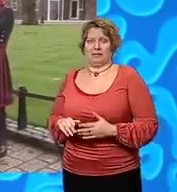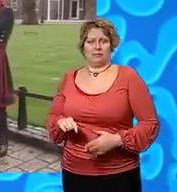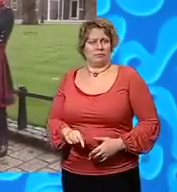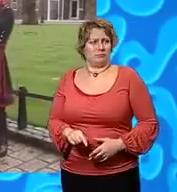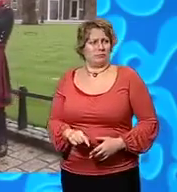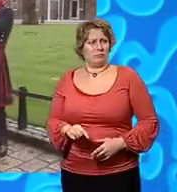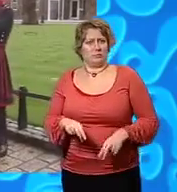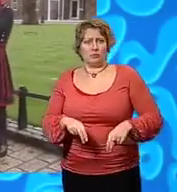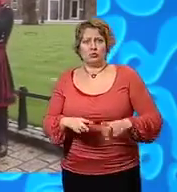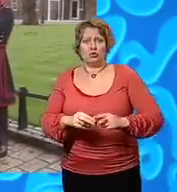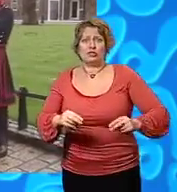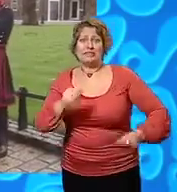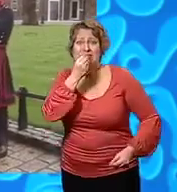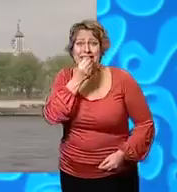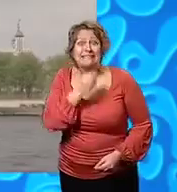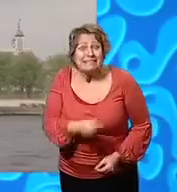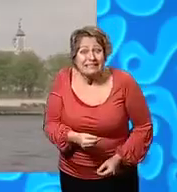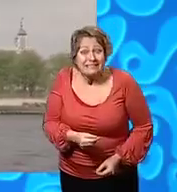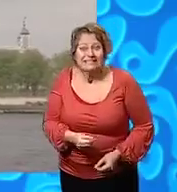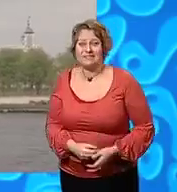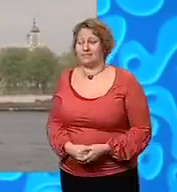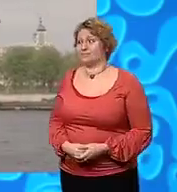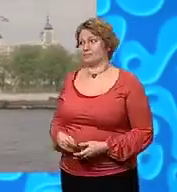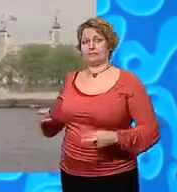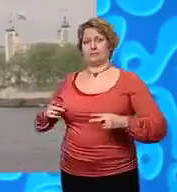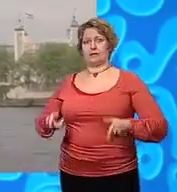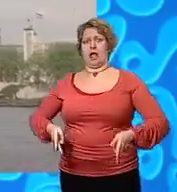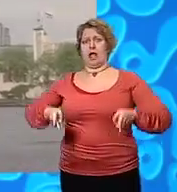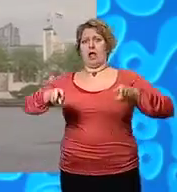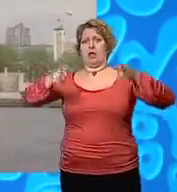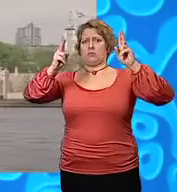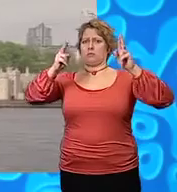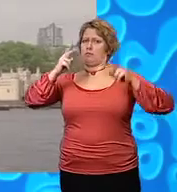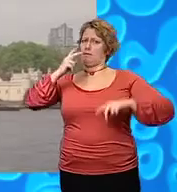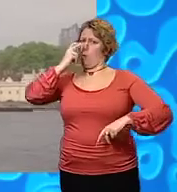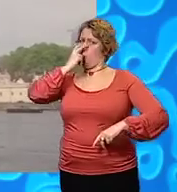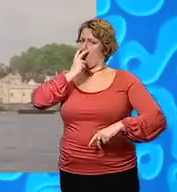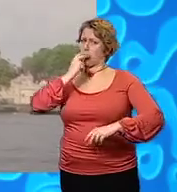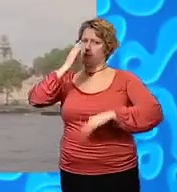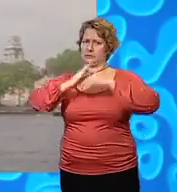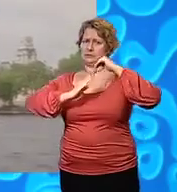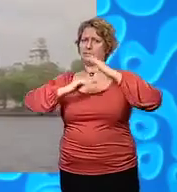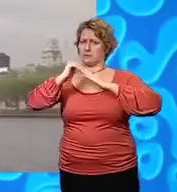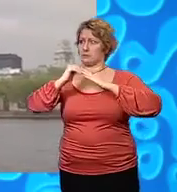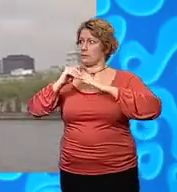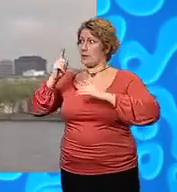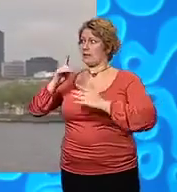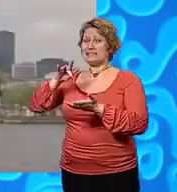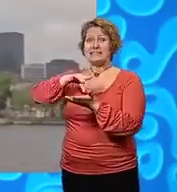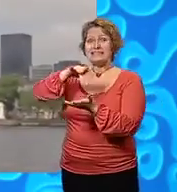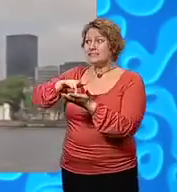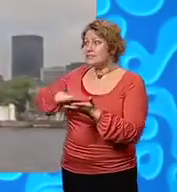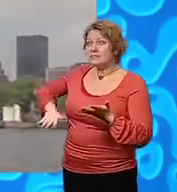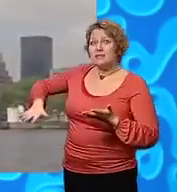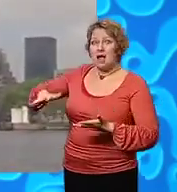eater. Bye. The Tower of London is a very old building, but the city is full of new buildings